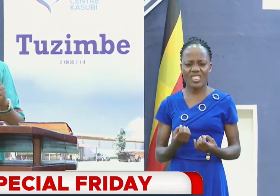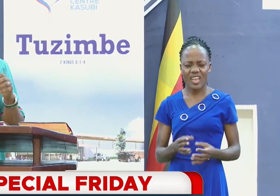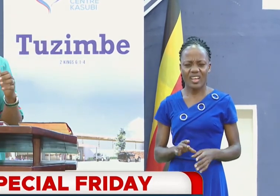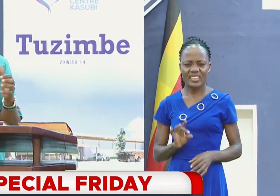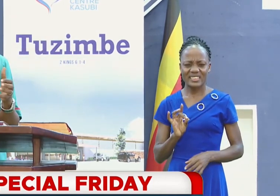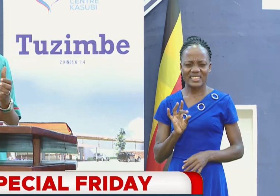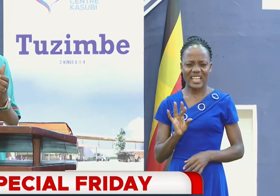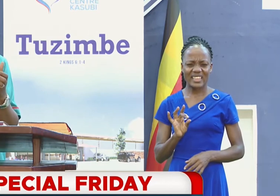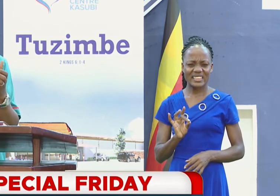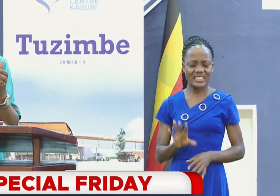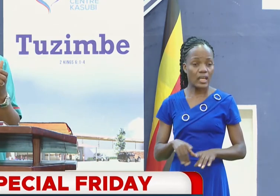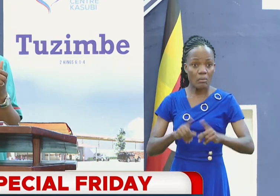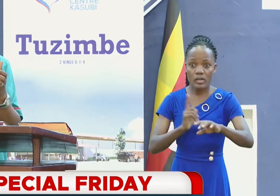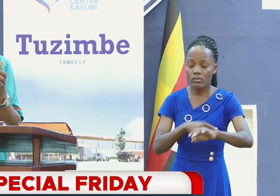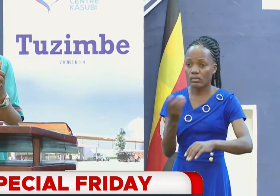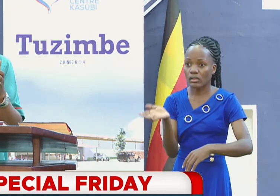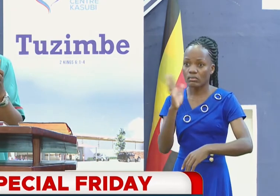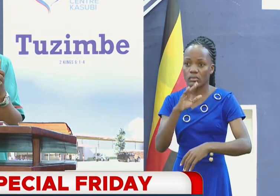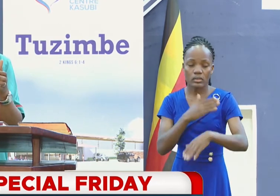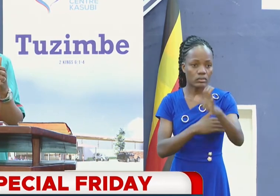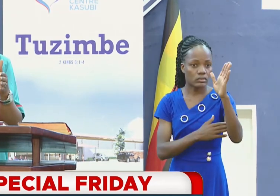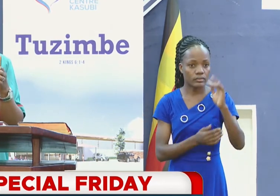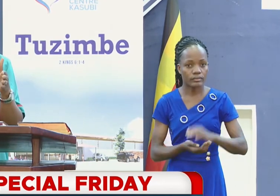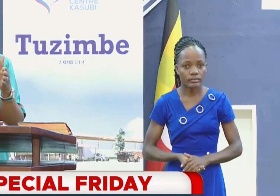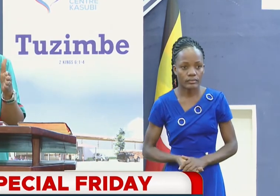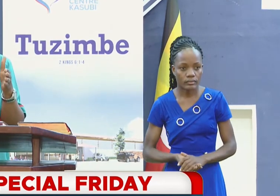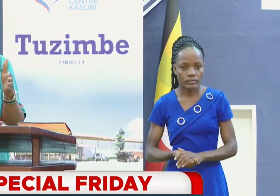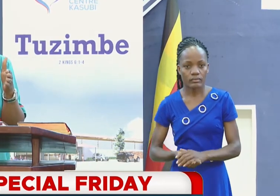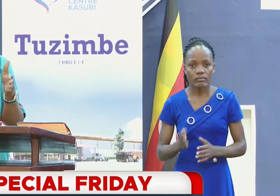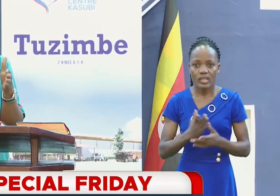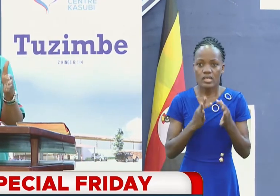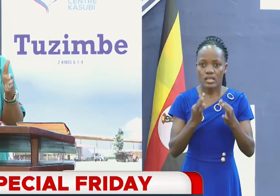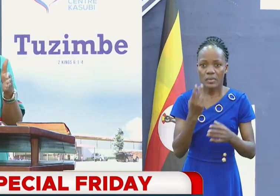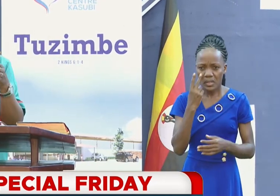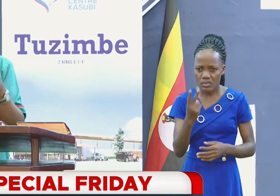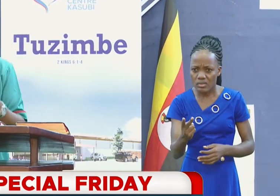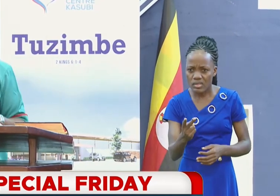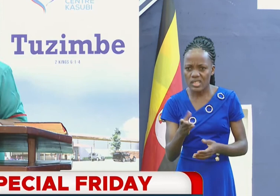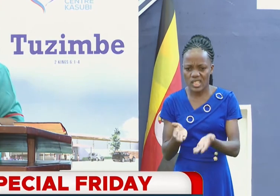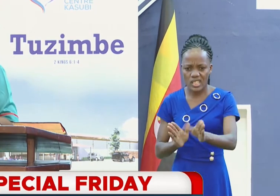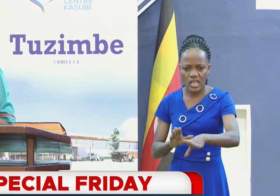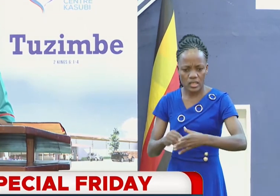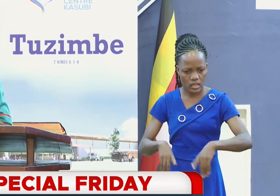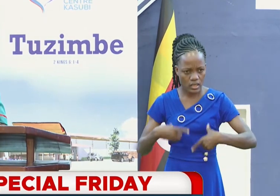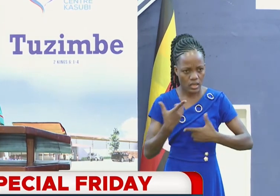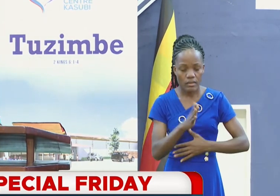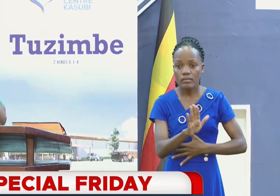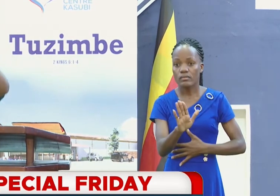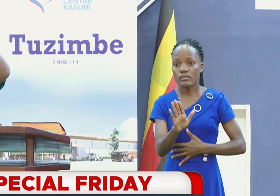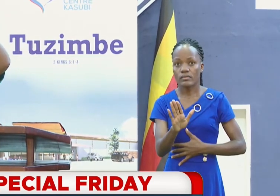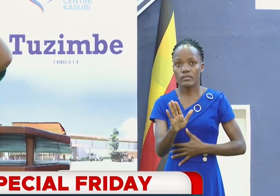rotting. But if we come back to God, what you see as a corpse